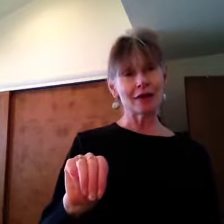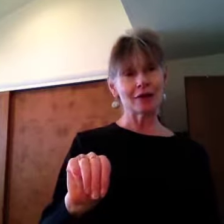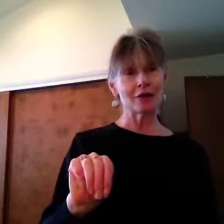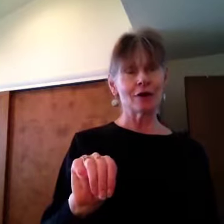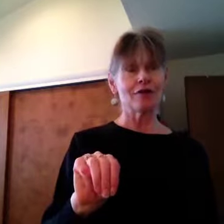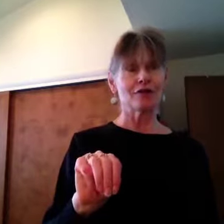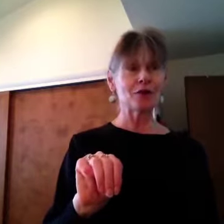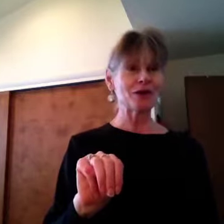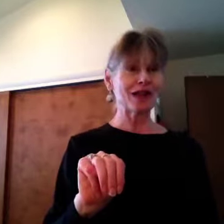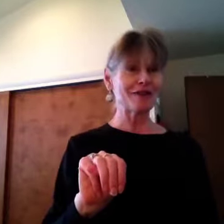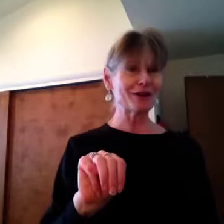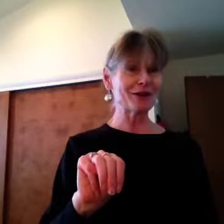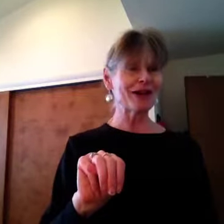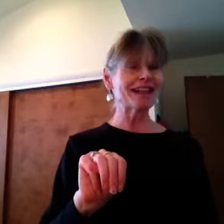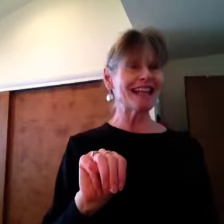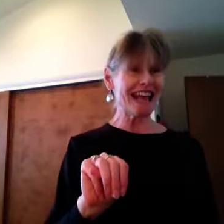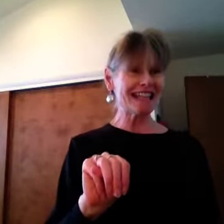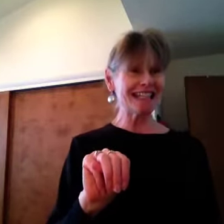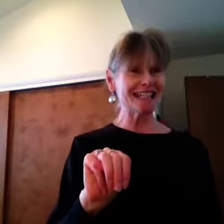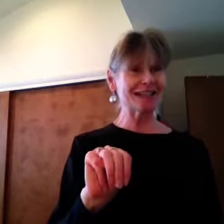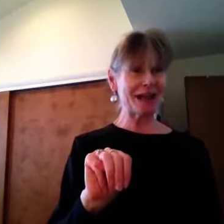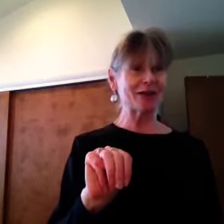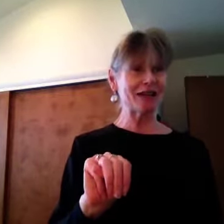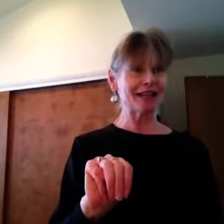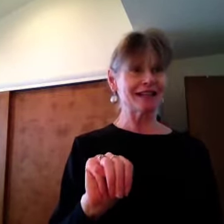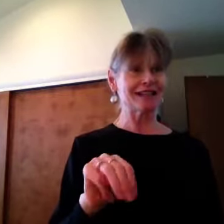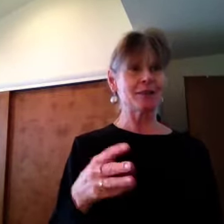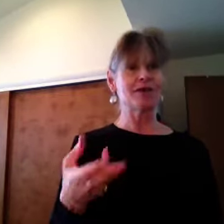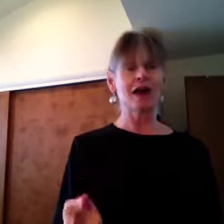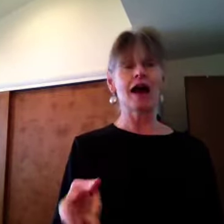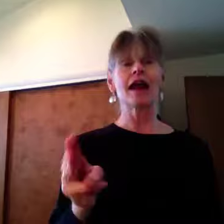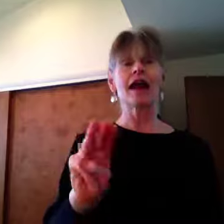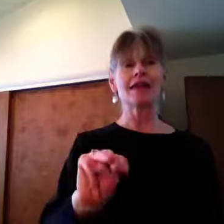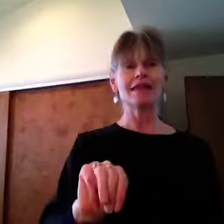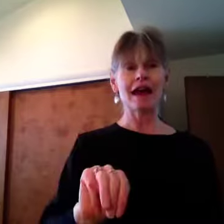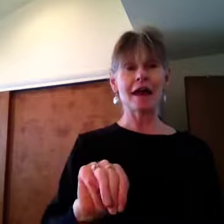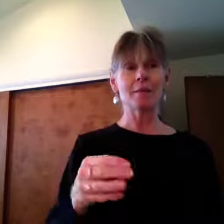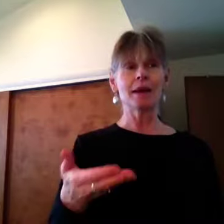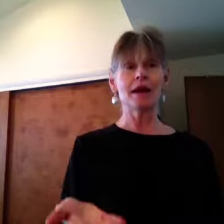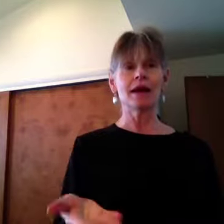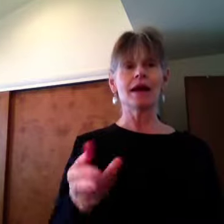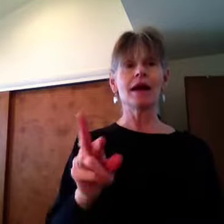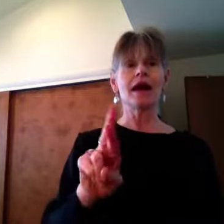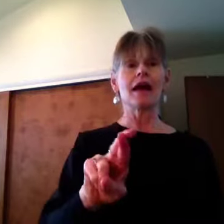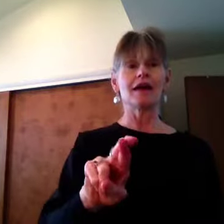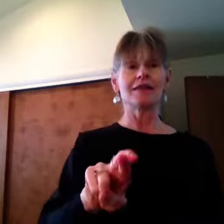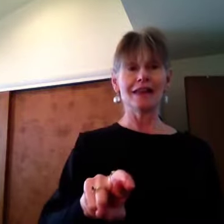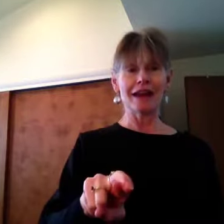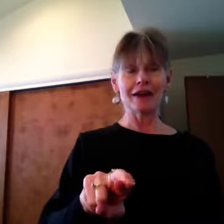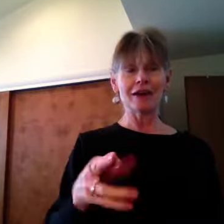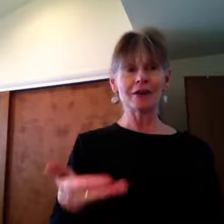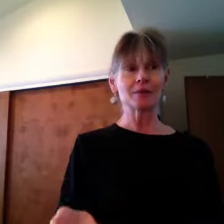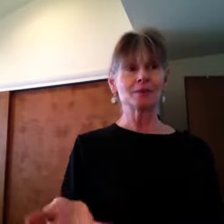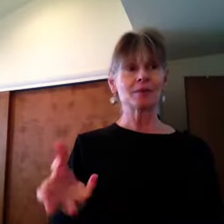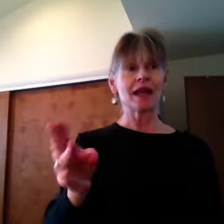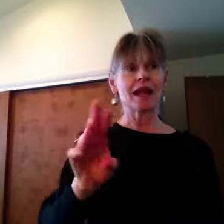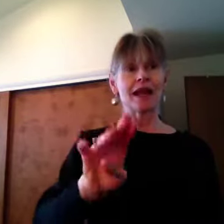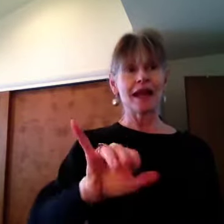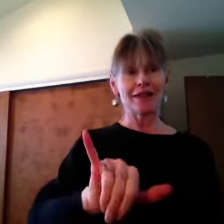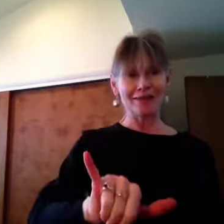letter for whichever the ending letter is. So we've got them, their, and